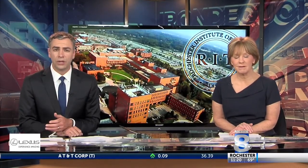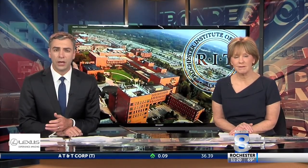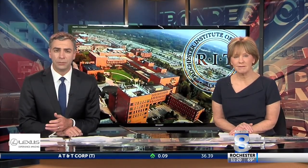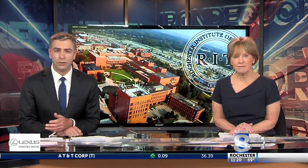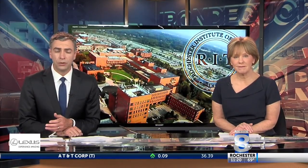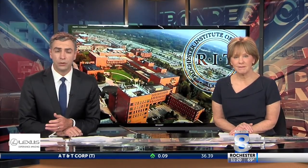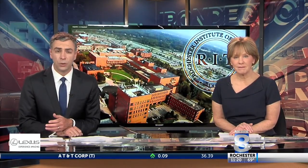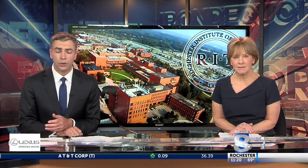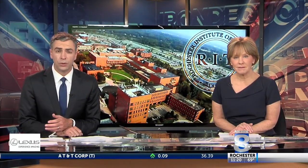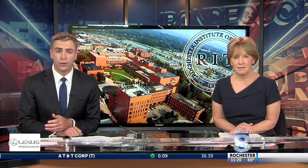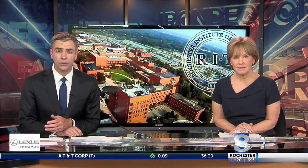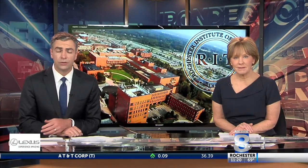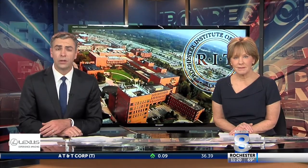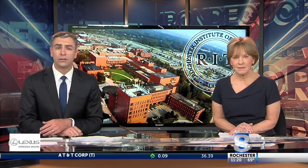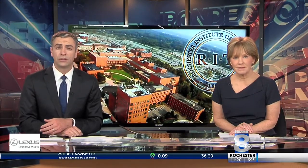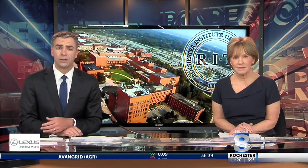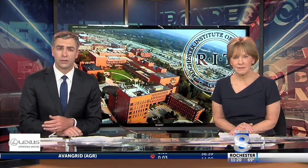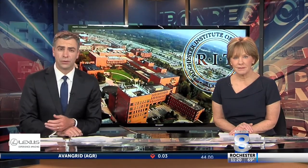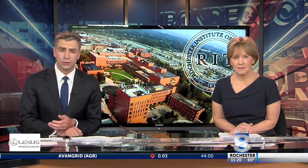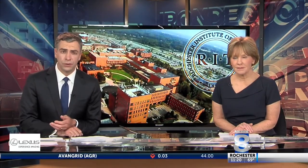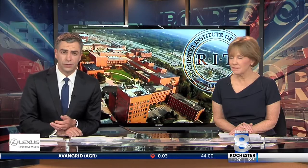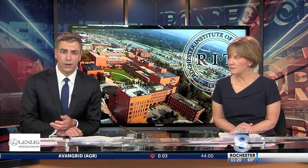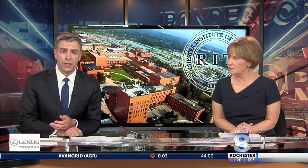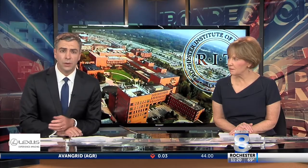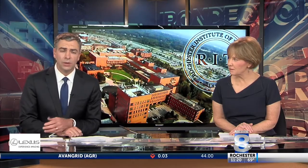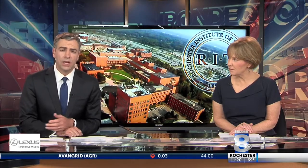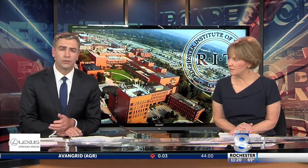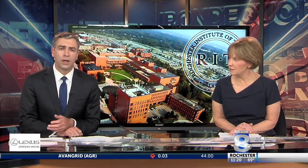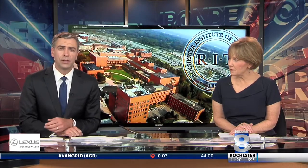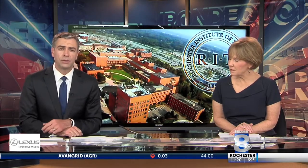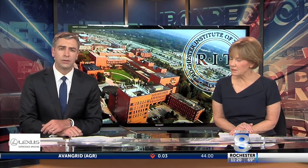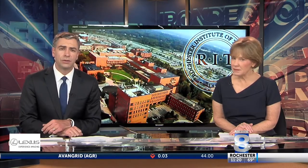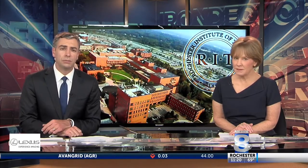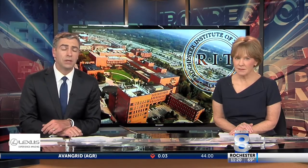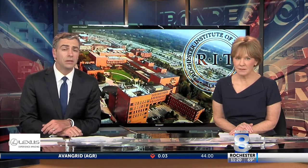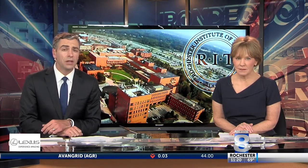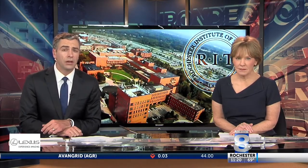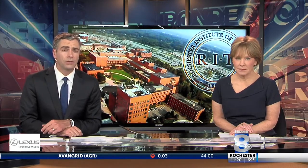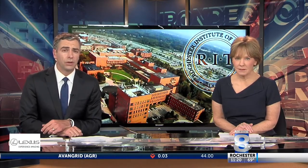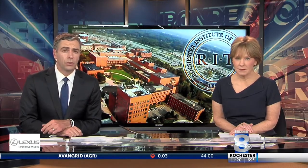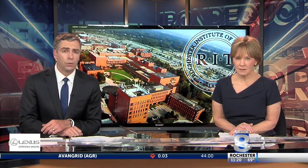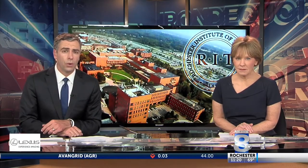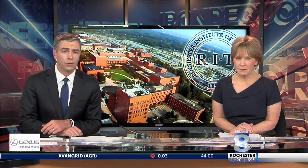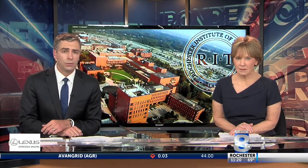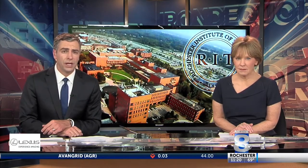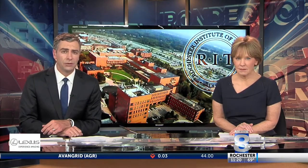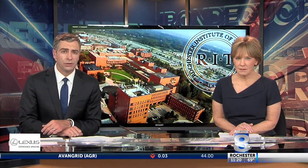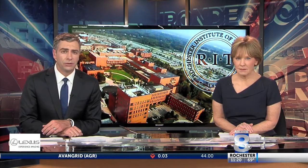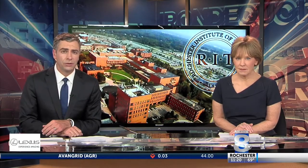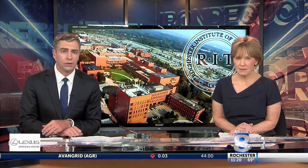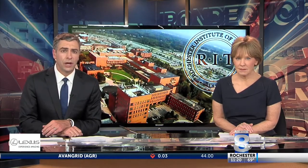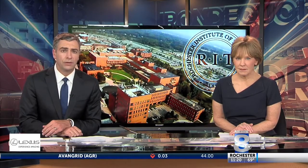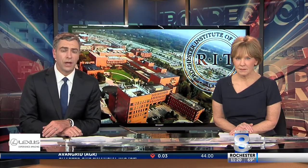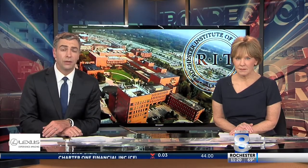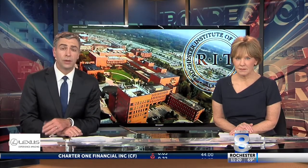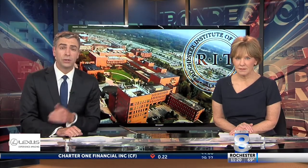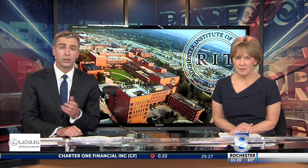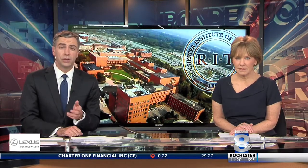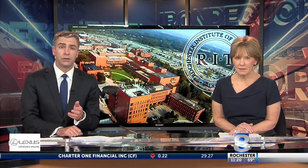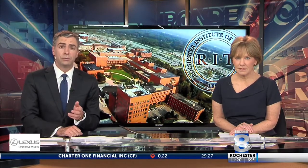is to help these students work towards a successful future. Well last Friday they received a million dollar federal award from the National Institute of Health. Emily Noonan